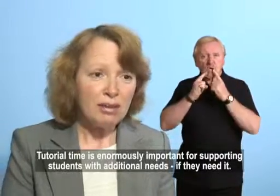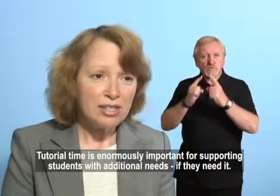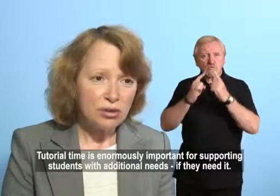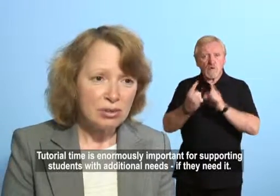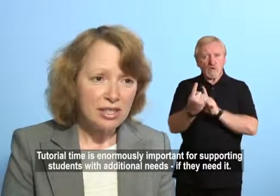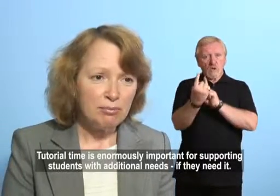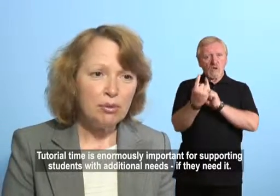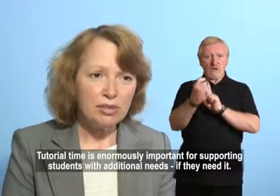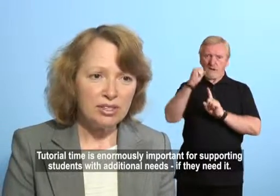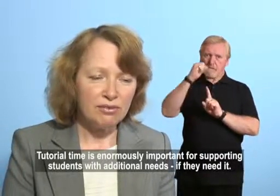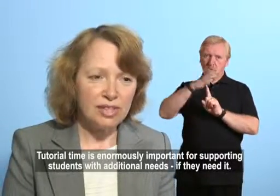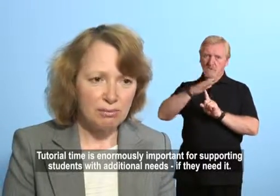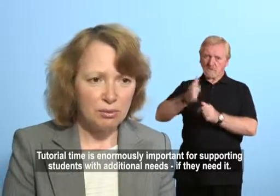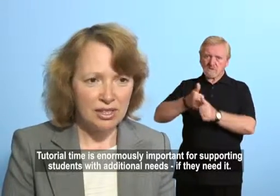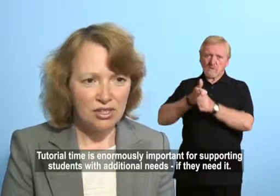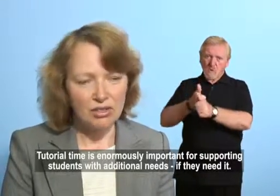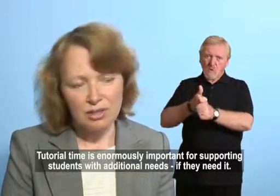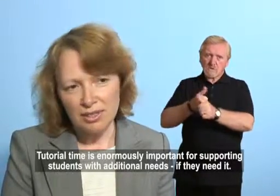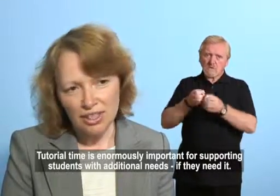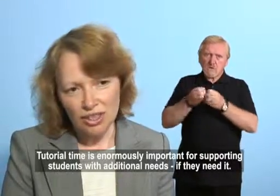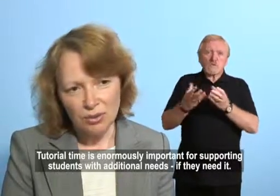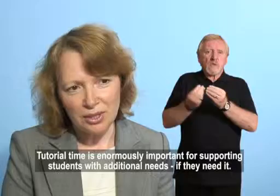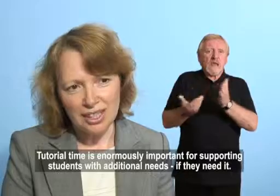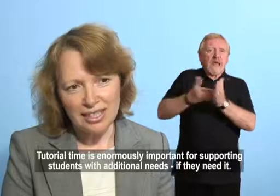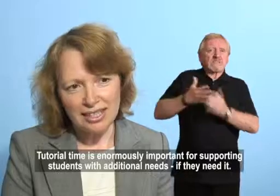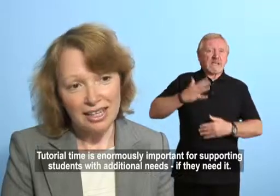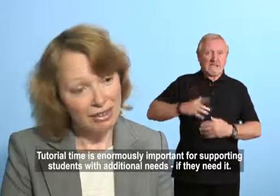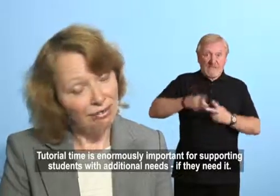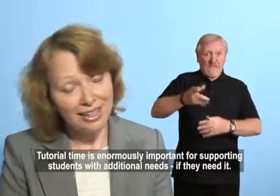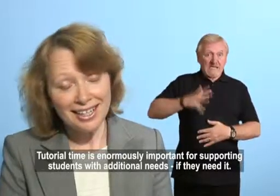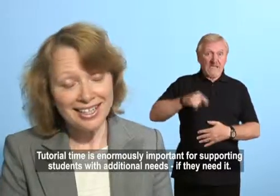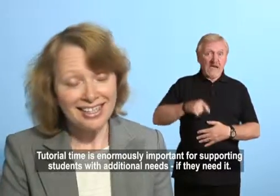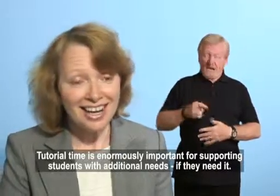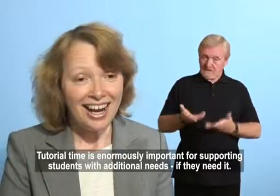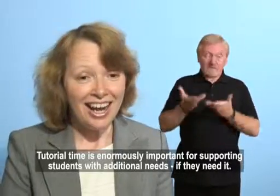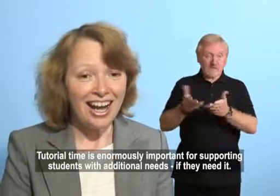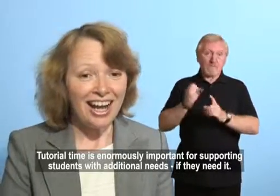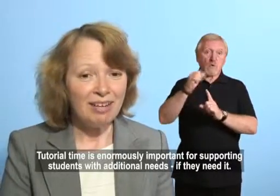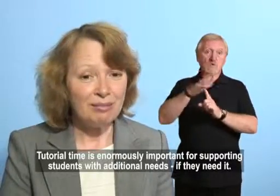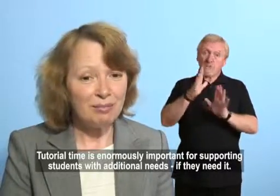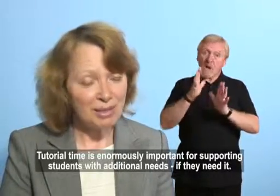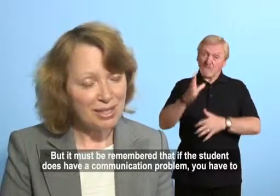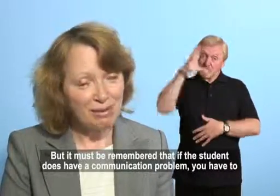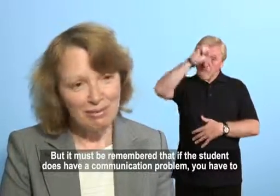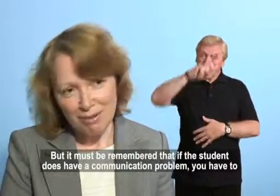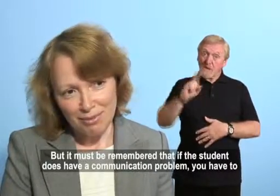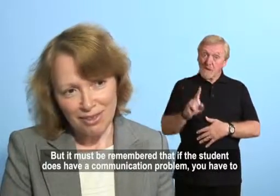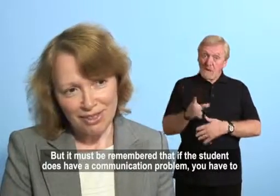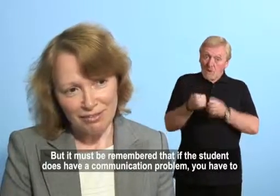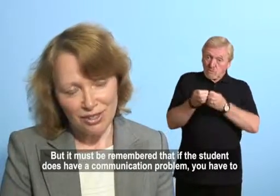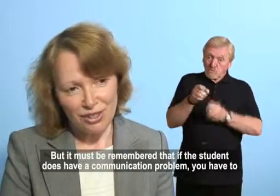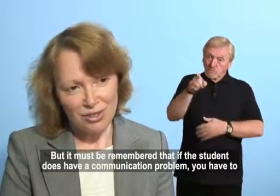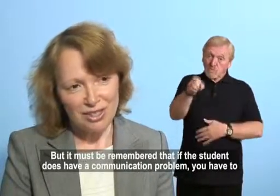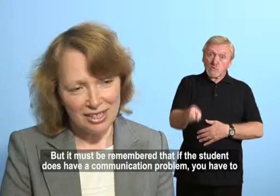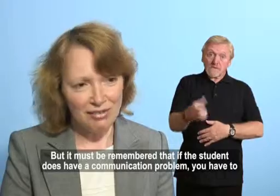Tutor meal time is enormously important for supporting students with additional needs if they need it. But it must be